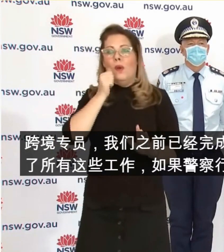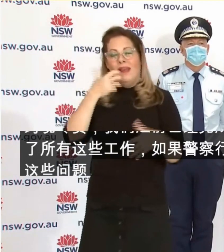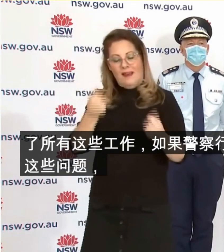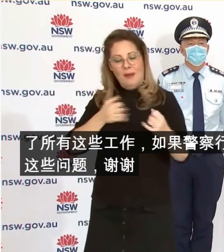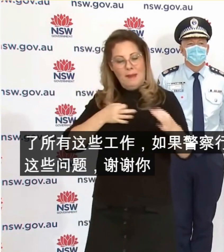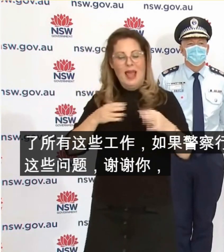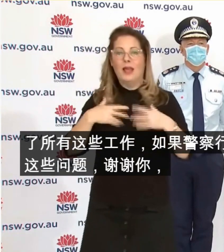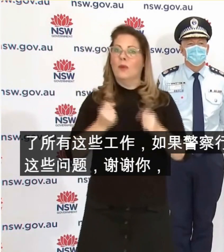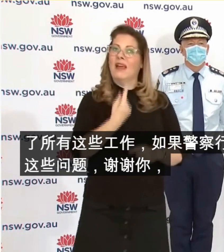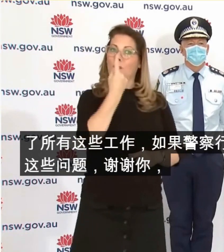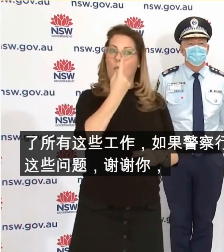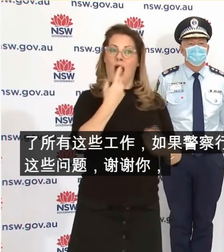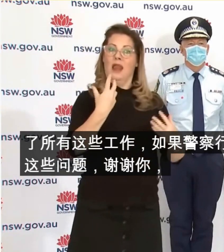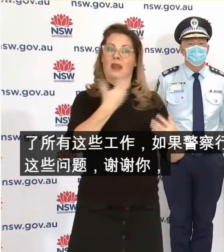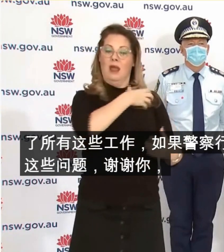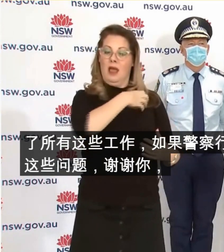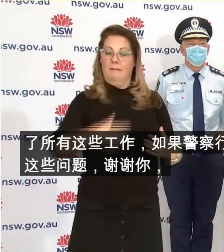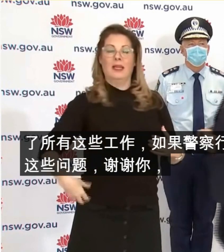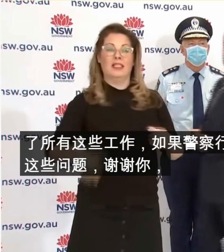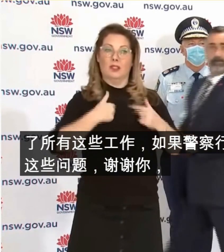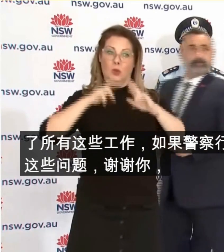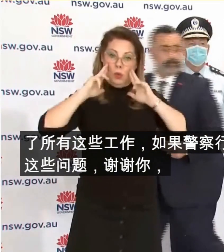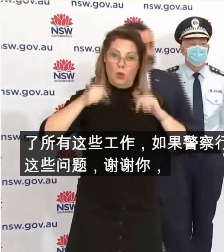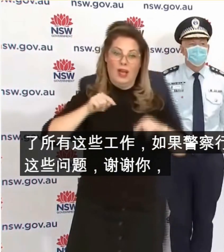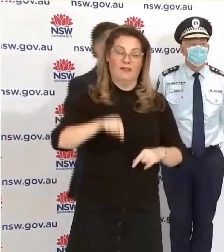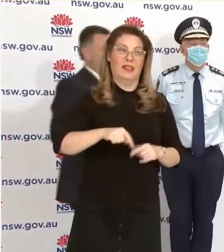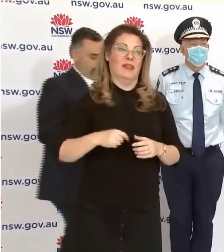before, and we'll work through those issues. Thank you.